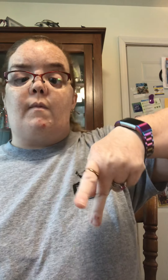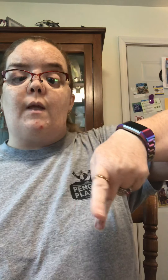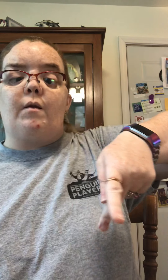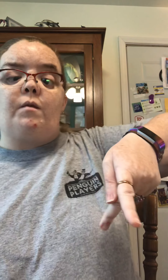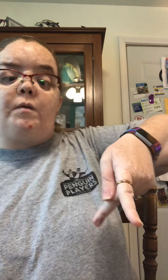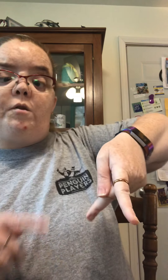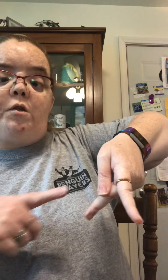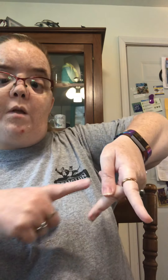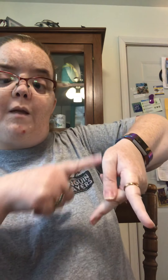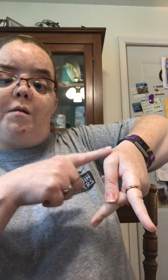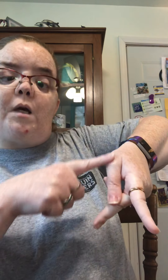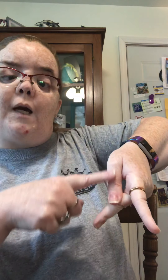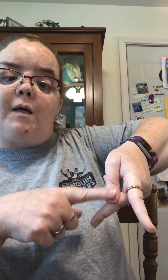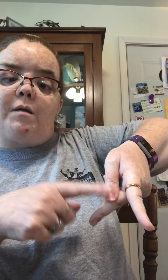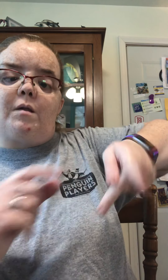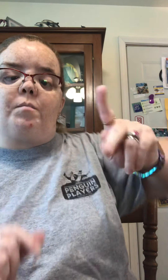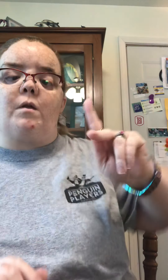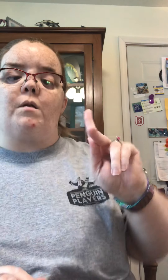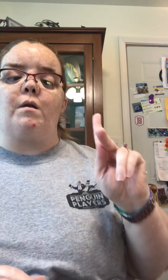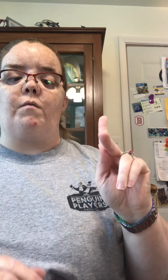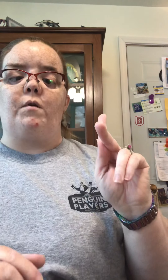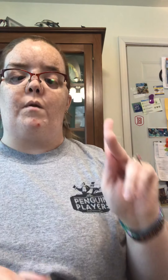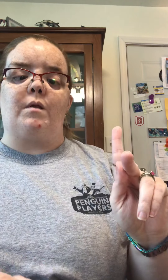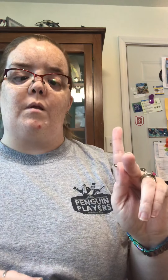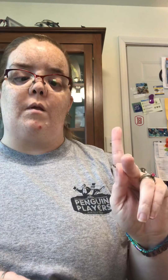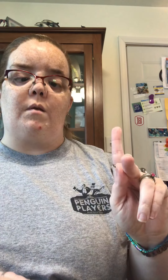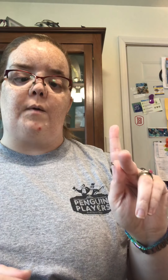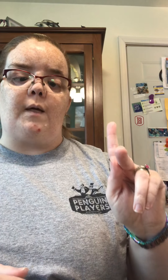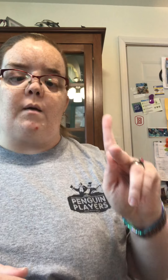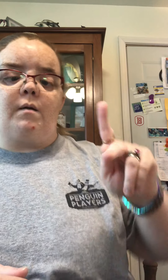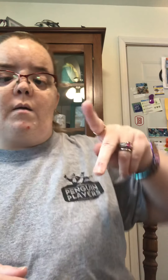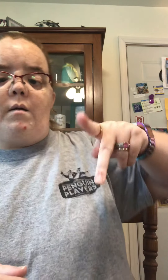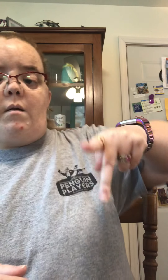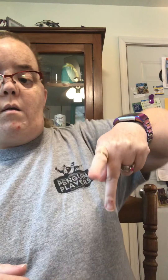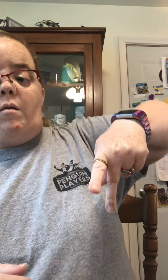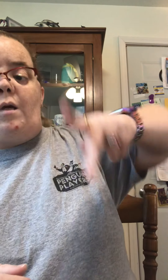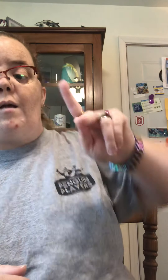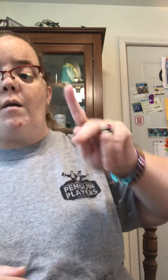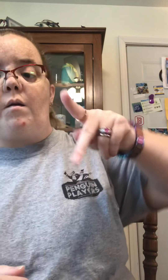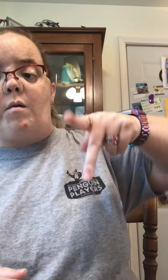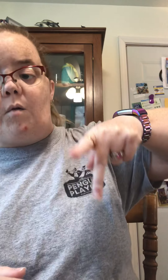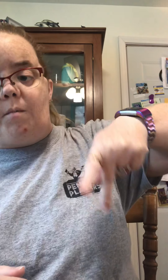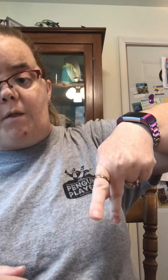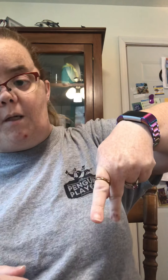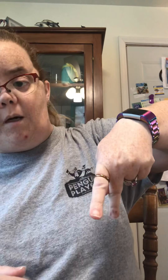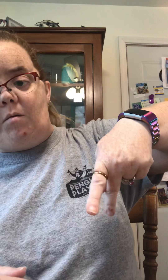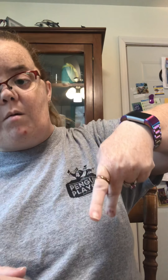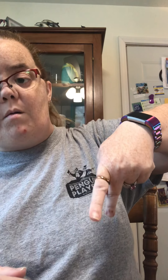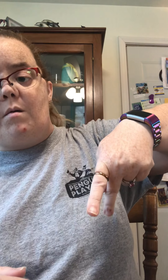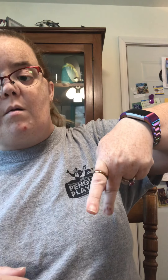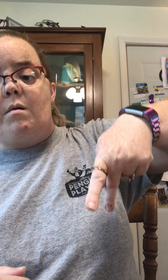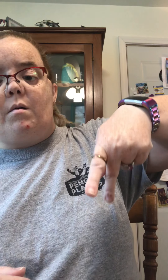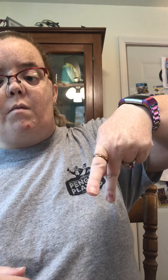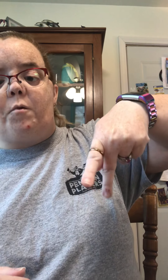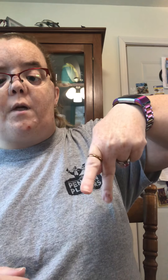Now this one is just like the K, except instead of doing this way, you take it and you go upside down for P.